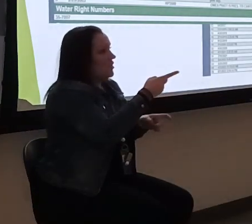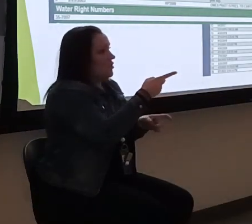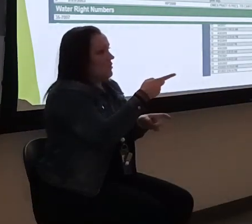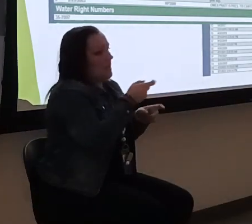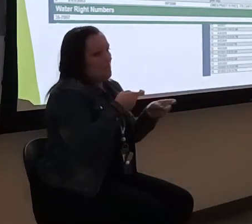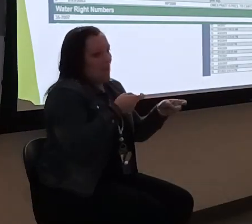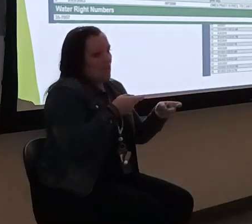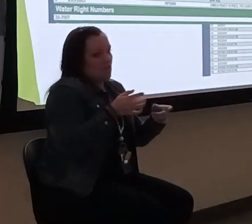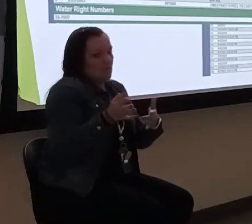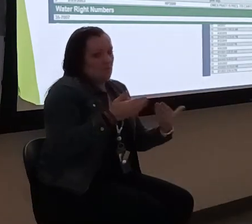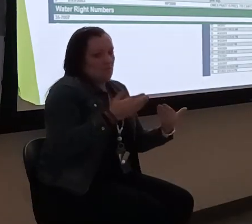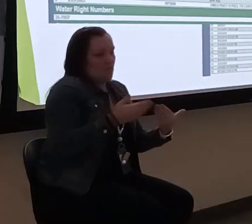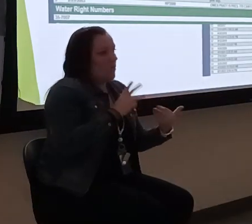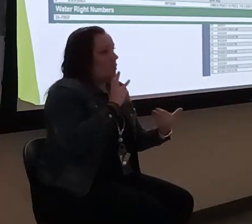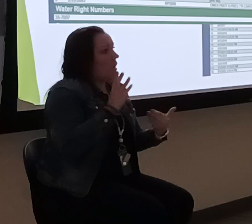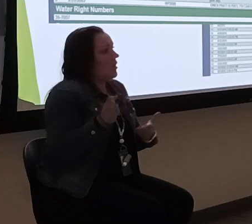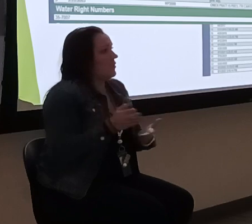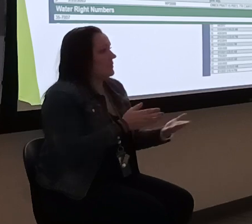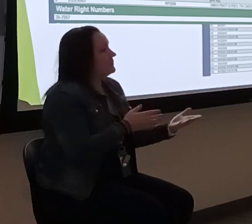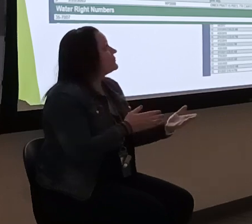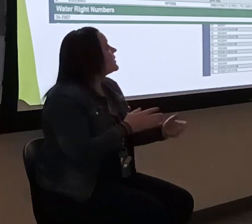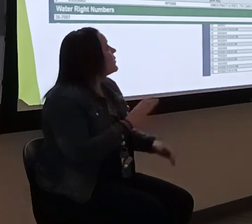It looks like we have Janet